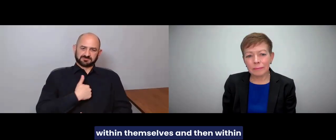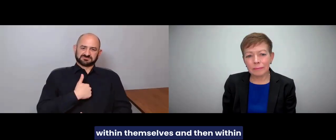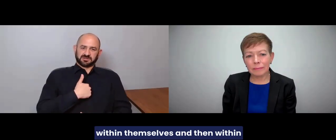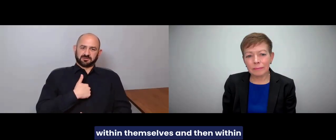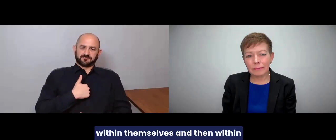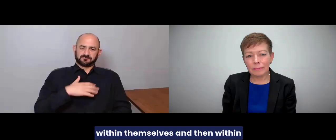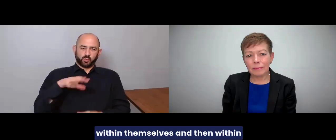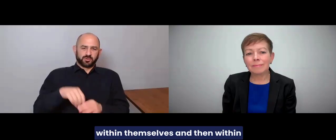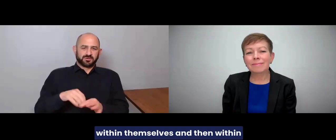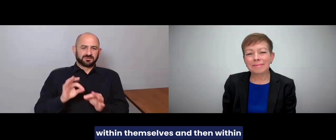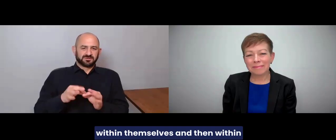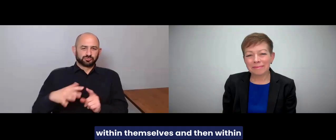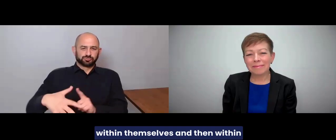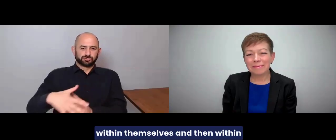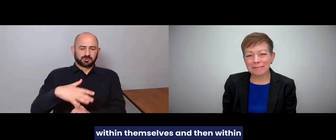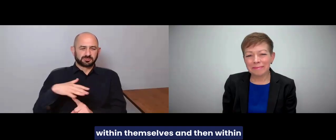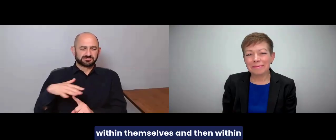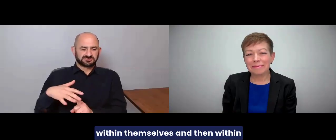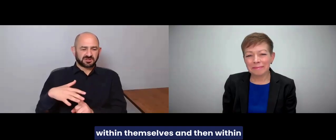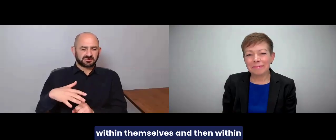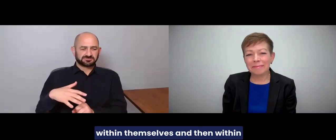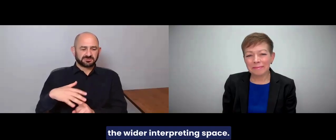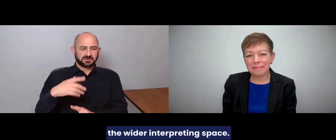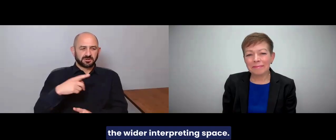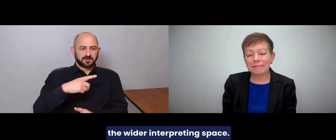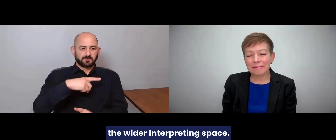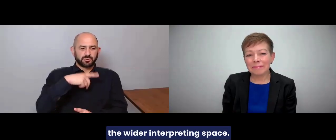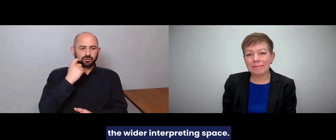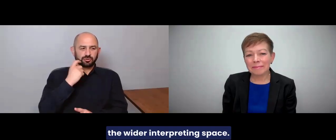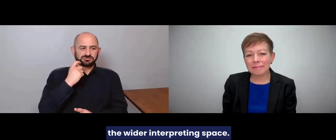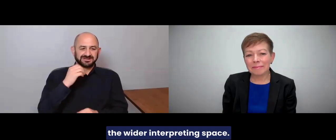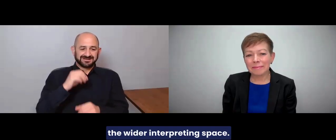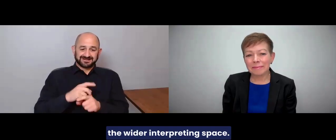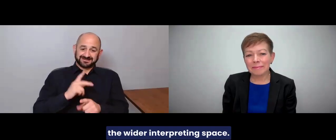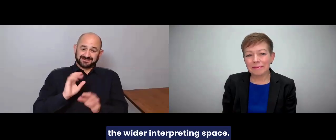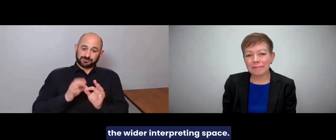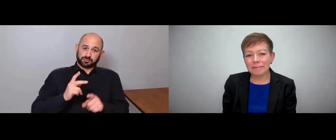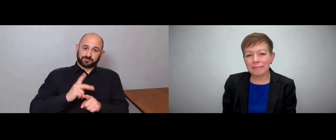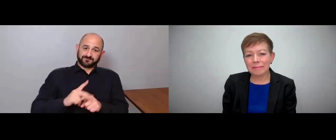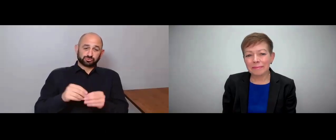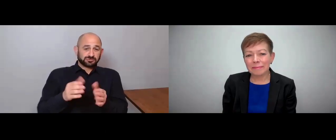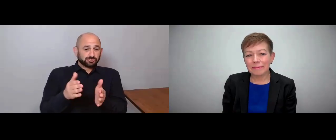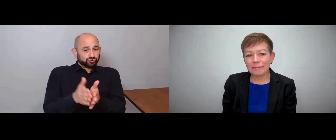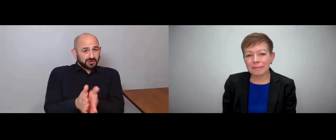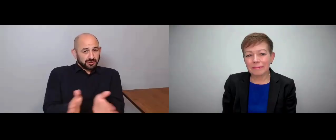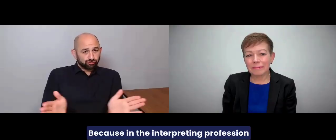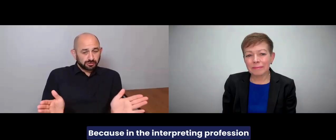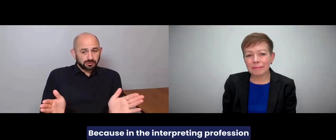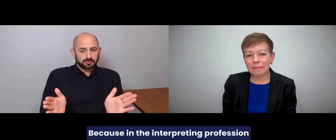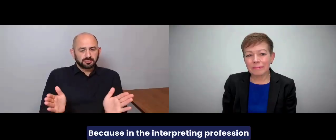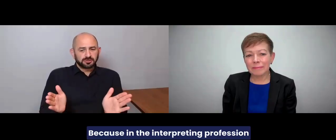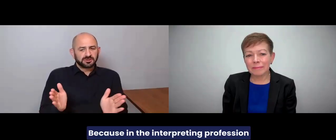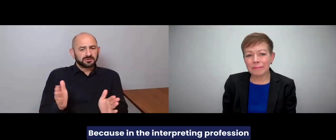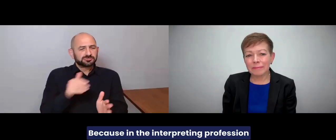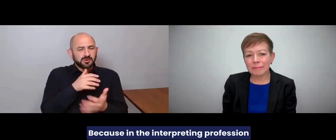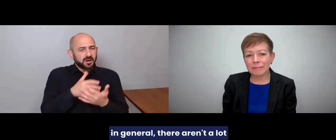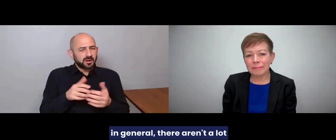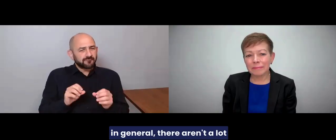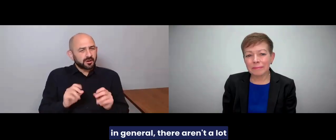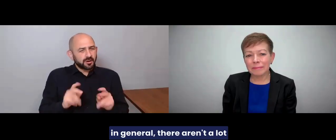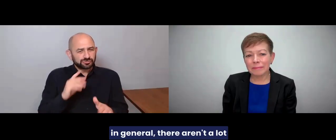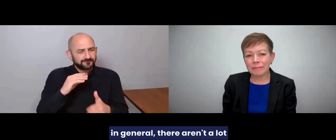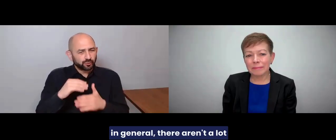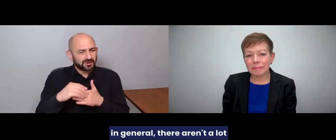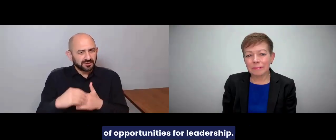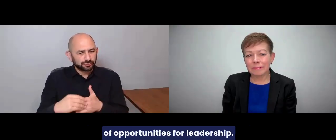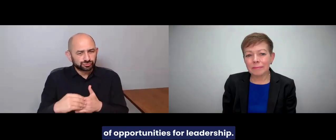leadership within themselves and then within the wider interpreting space. Because in the interpreting profession in